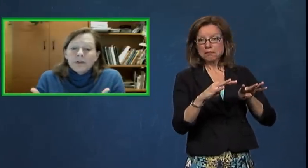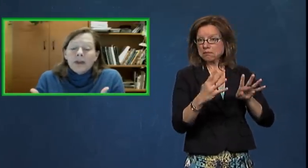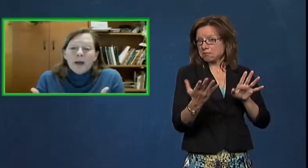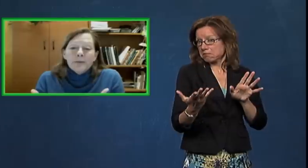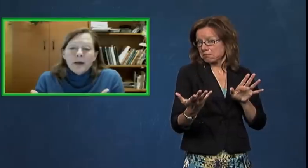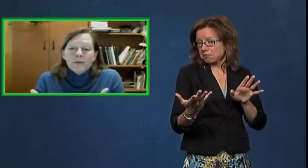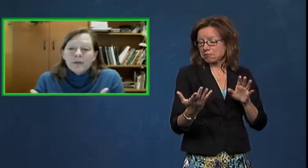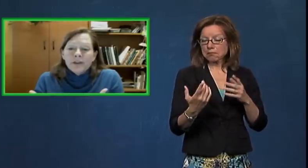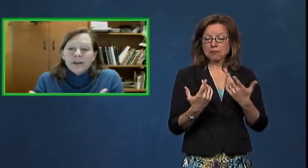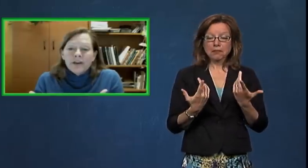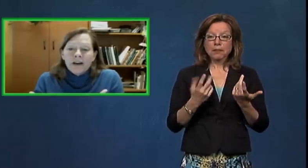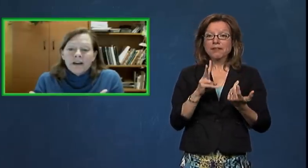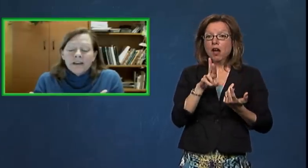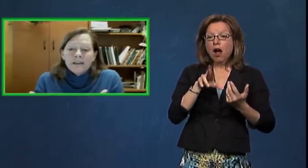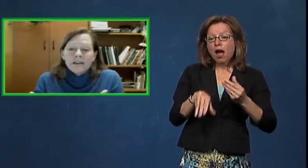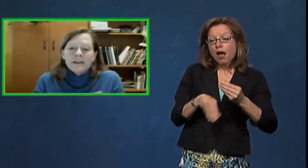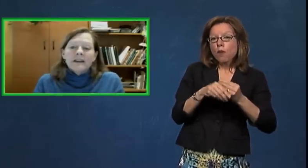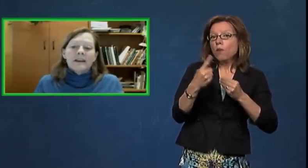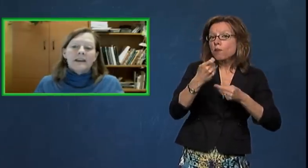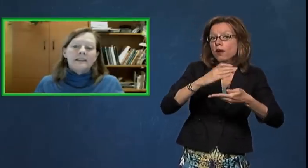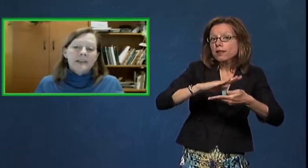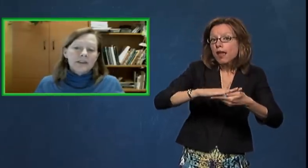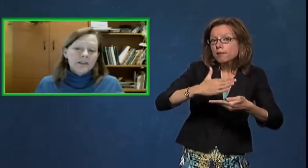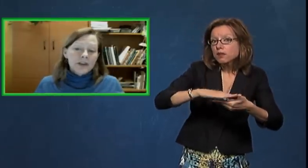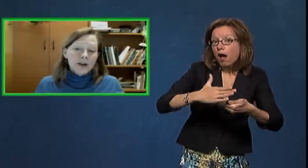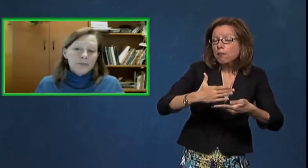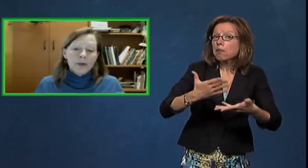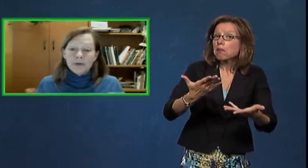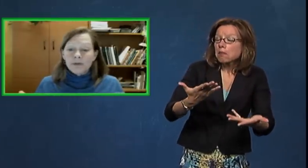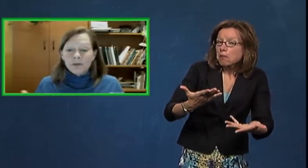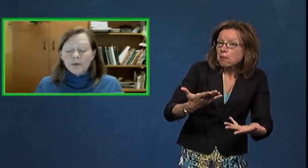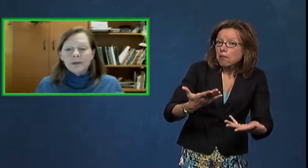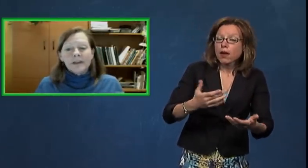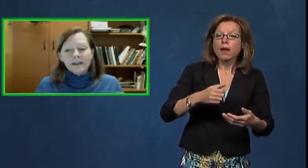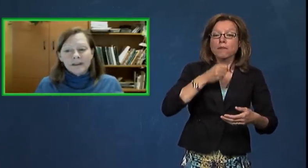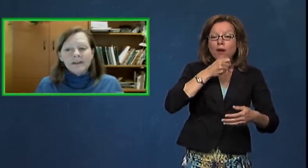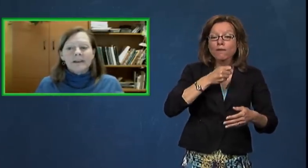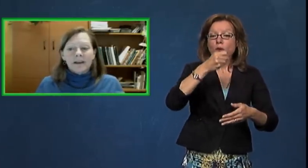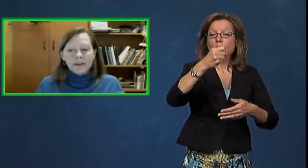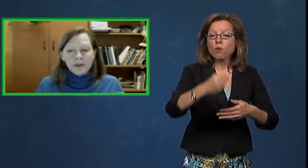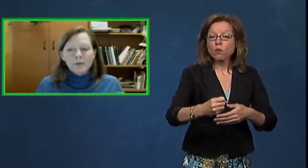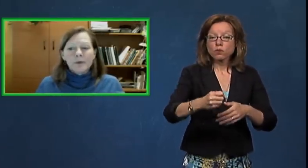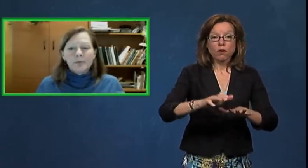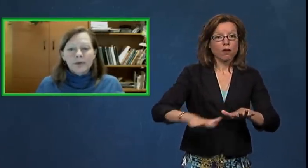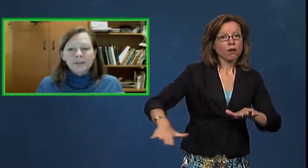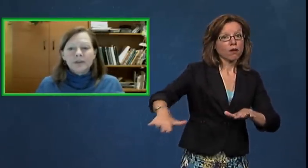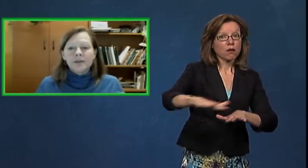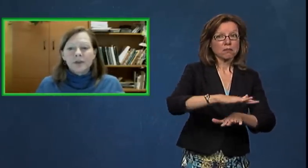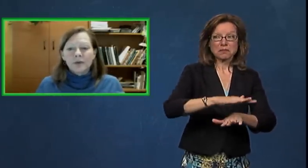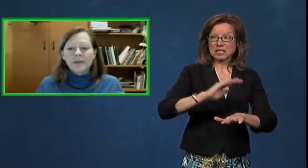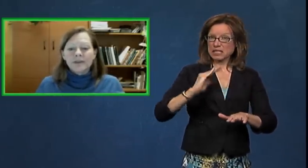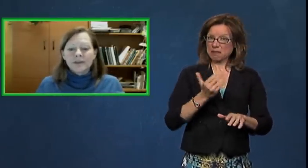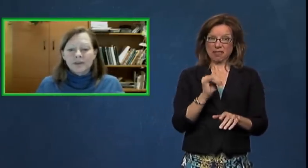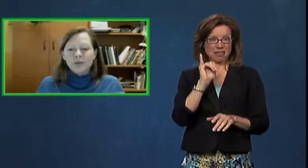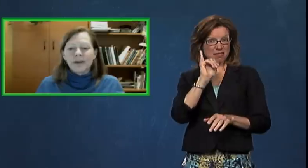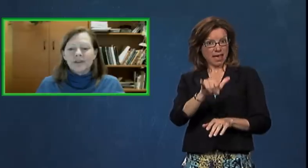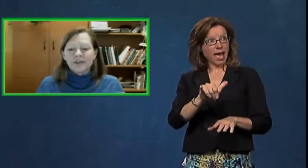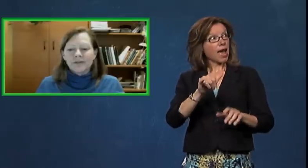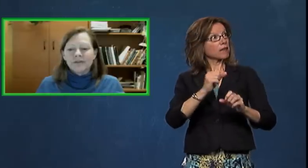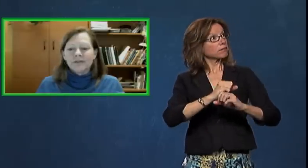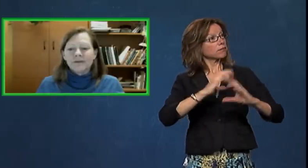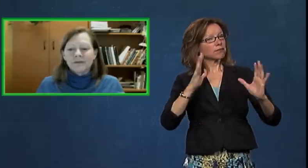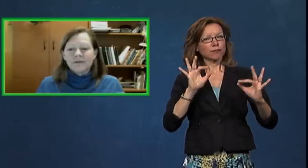another laptop for VRI, a desktop microphone, and I think we'd be pretty good to go in this